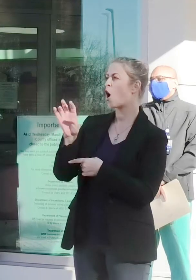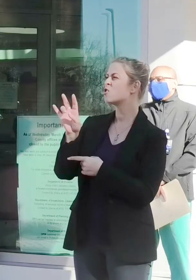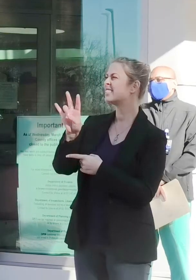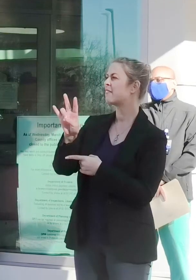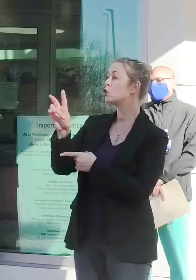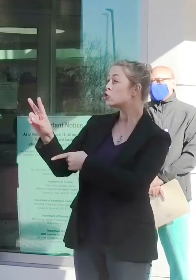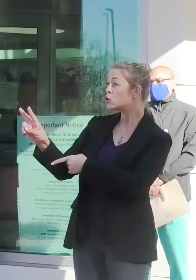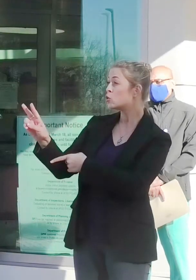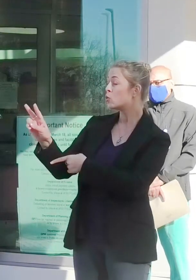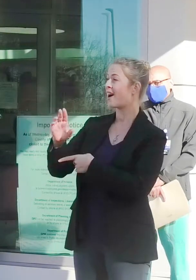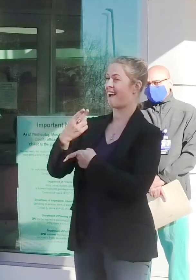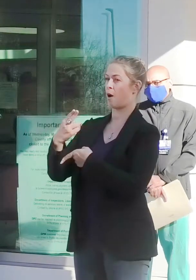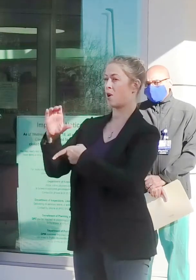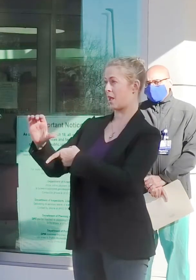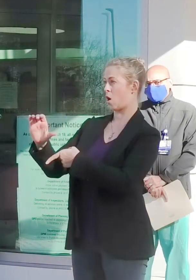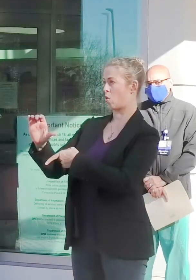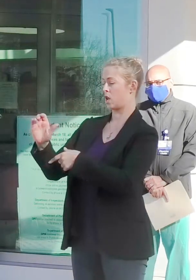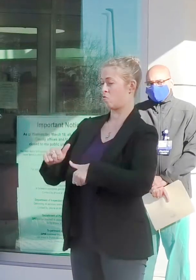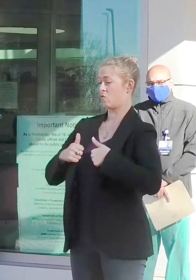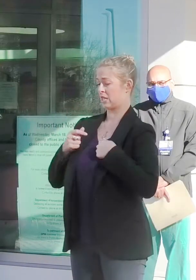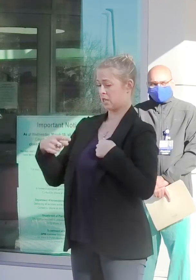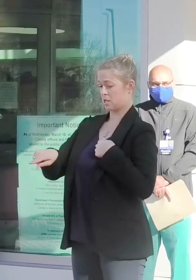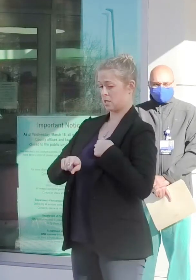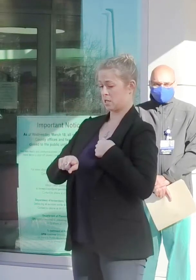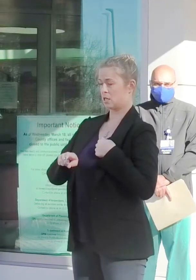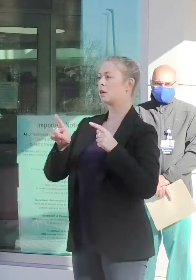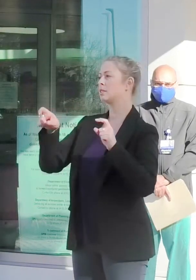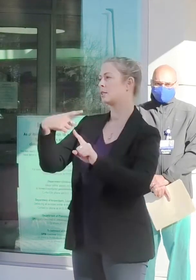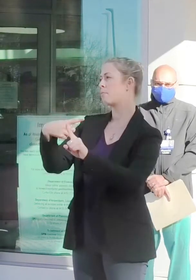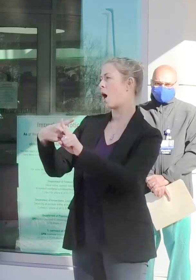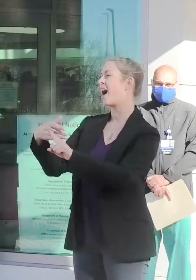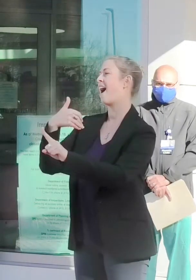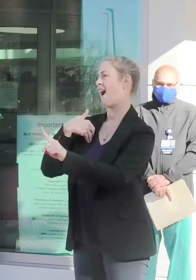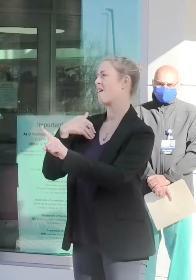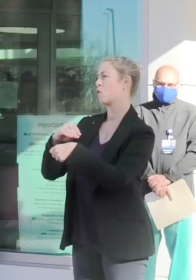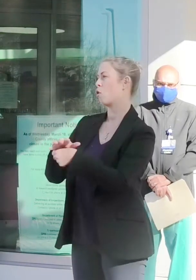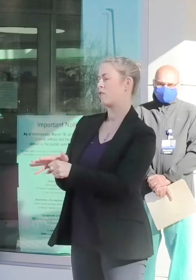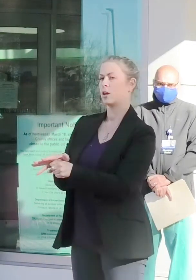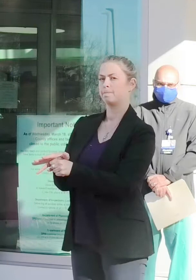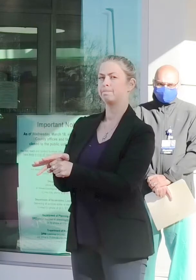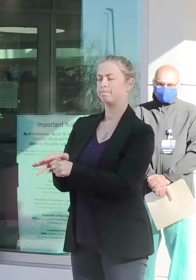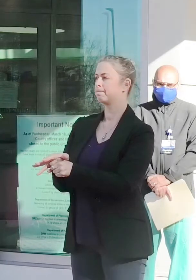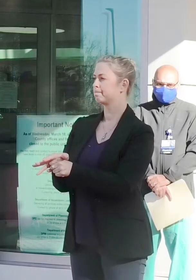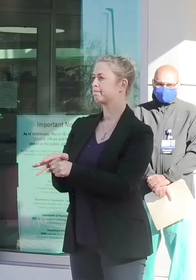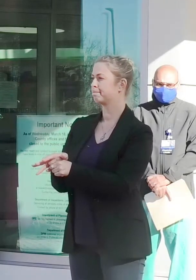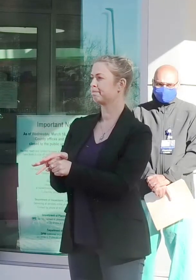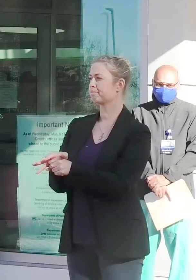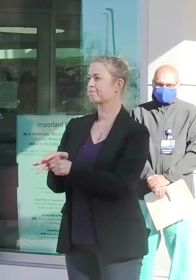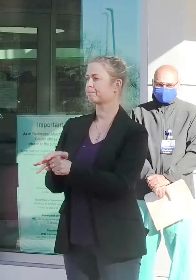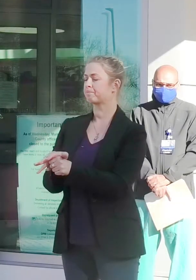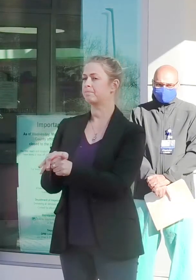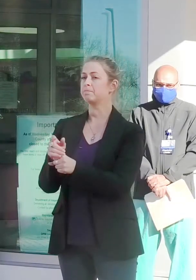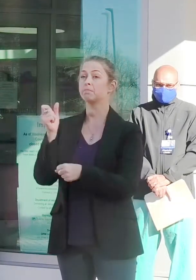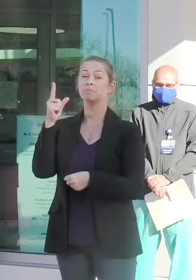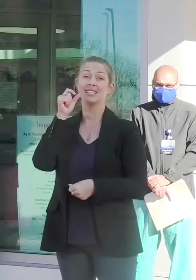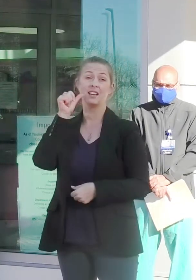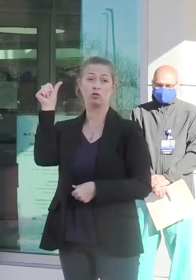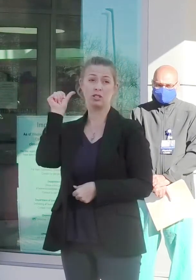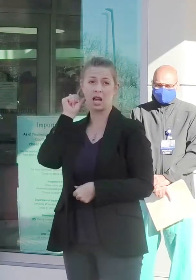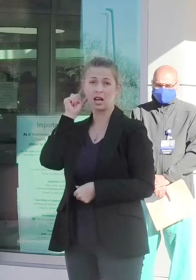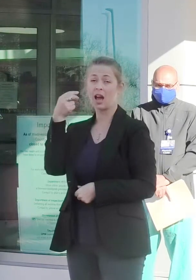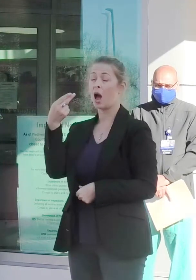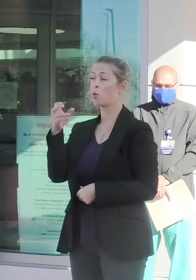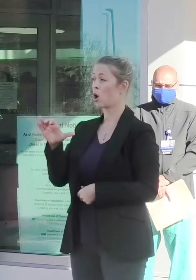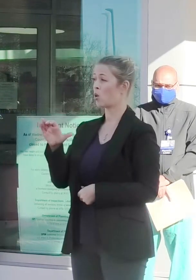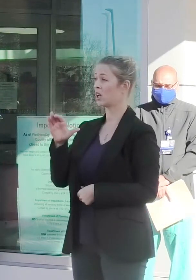472 Howard County residents tested positive for COVID-19. And yesterday, Howard County